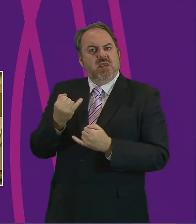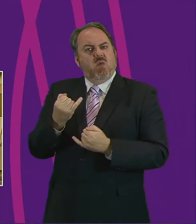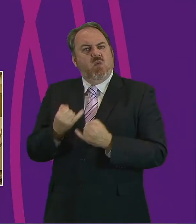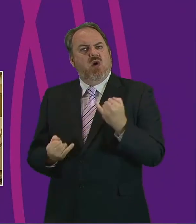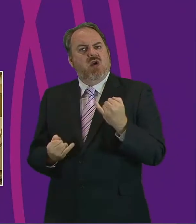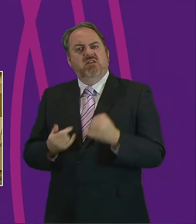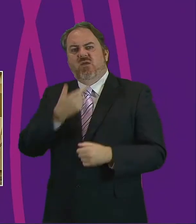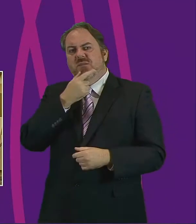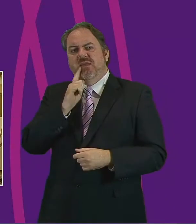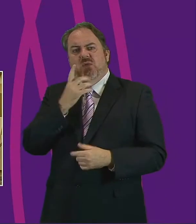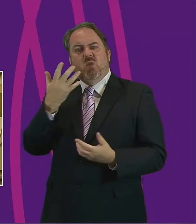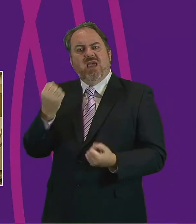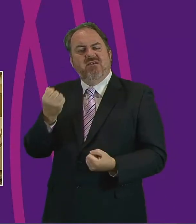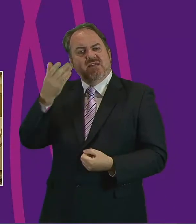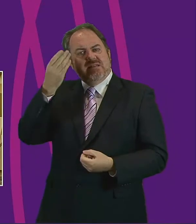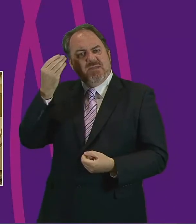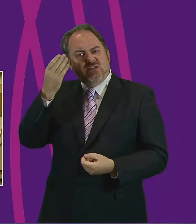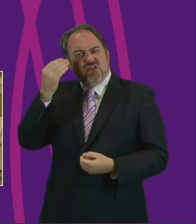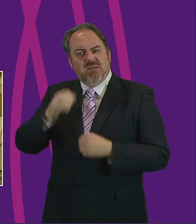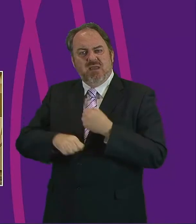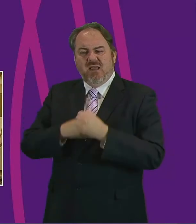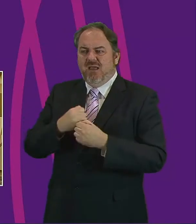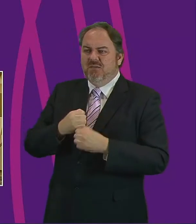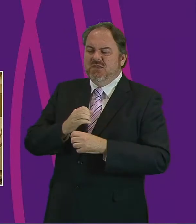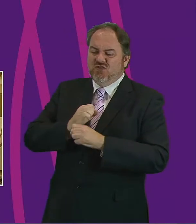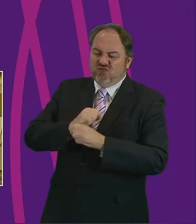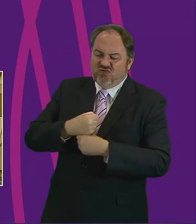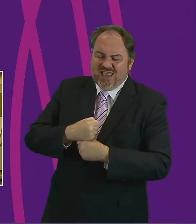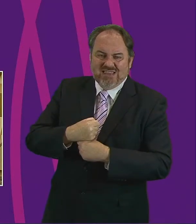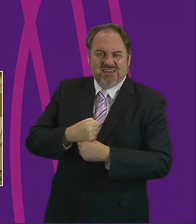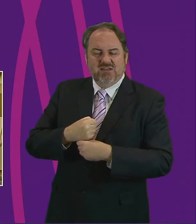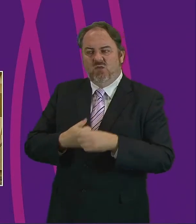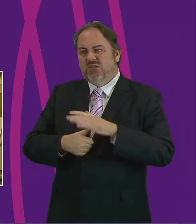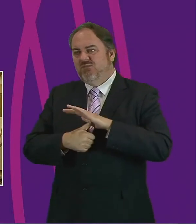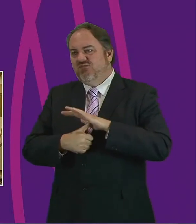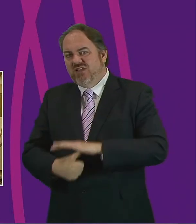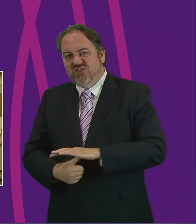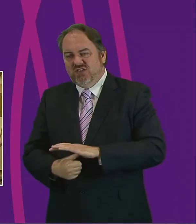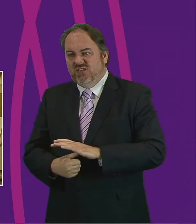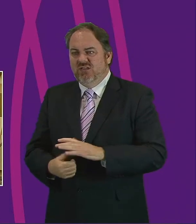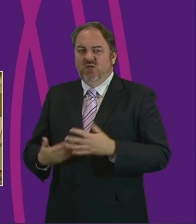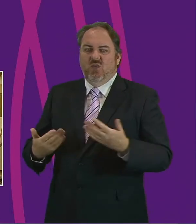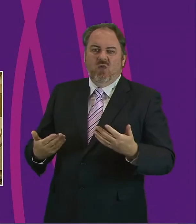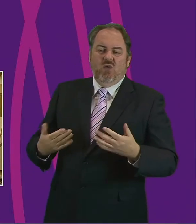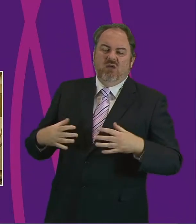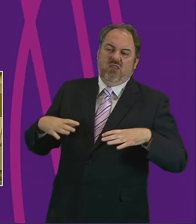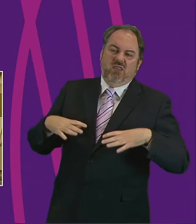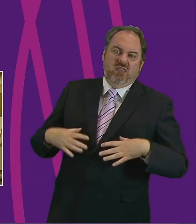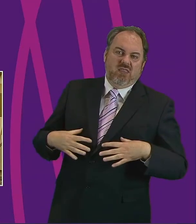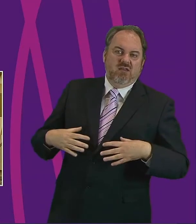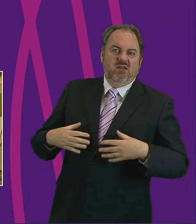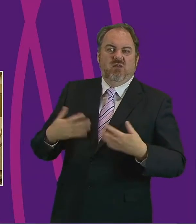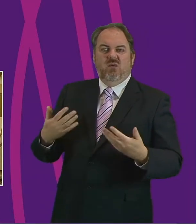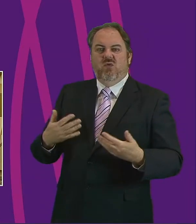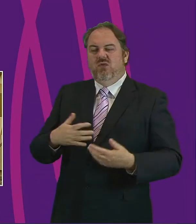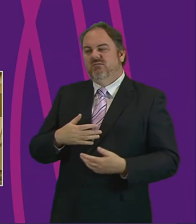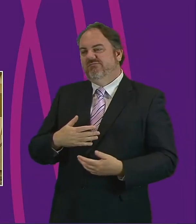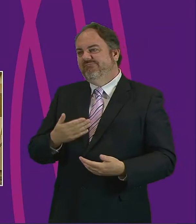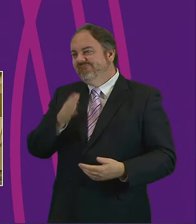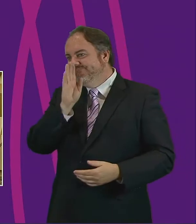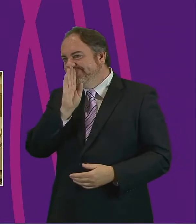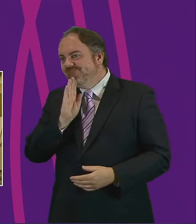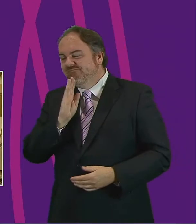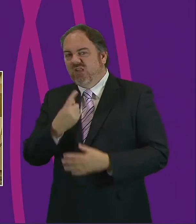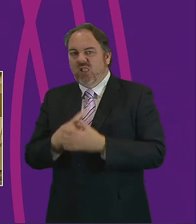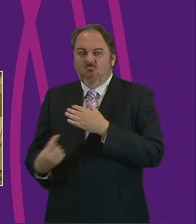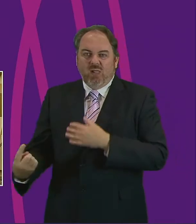lead to feelings of loneliness, lethargy, stress, anxiety or depression. That is why in Phase 1 we are already